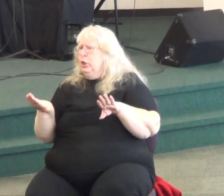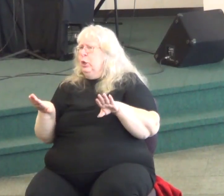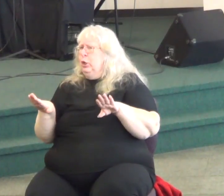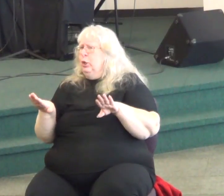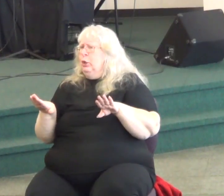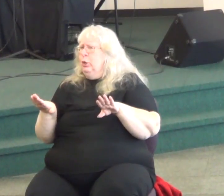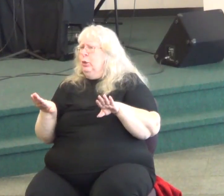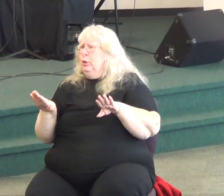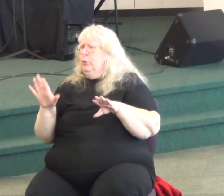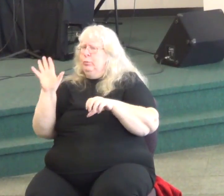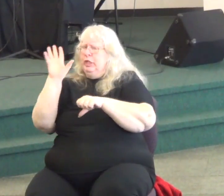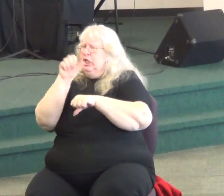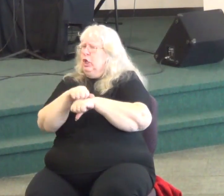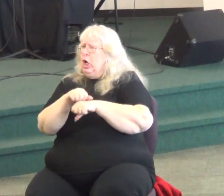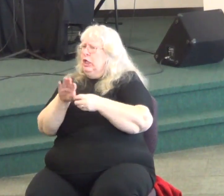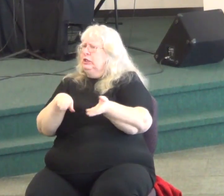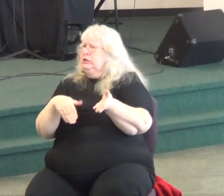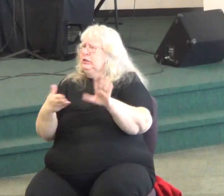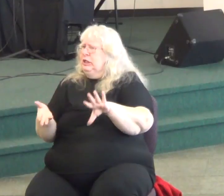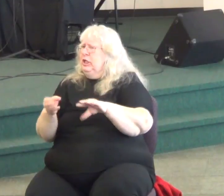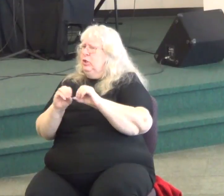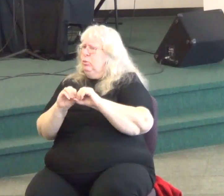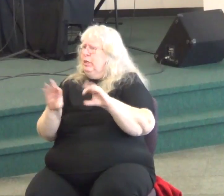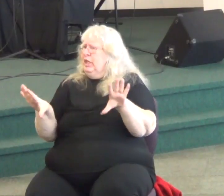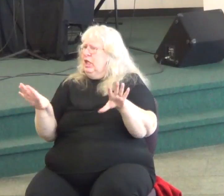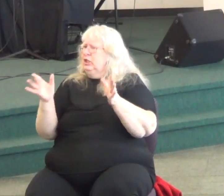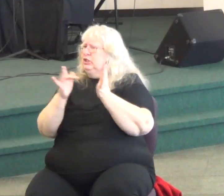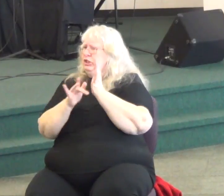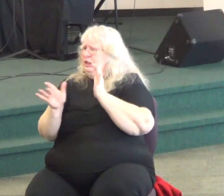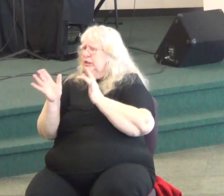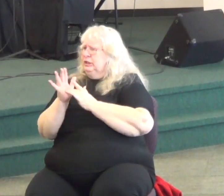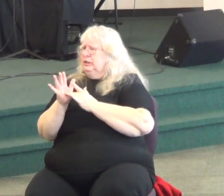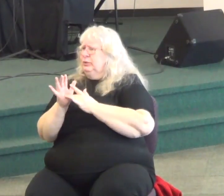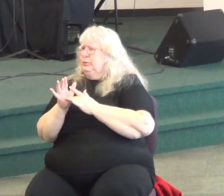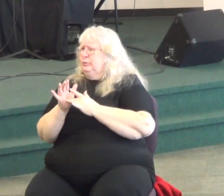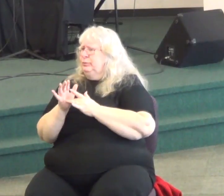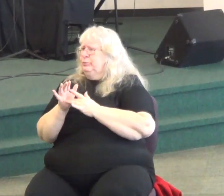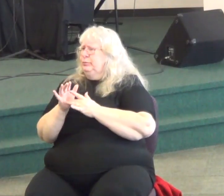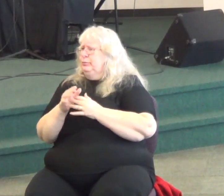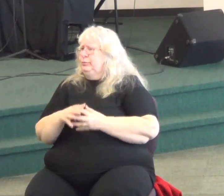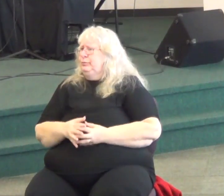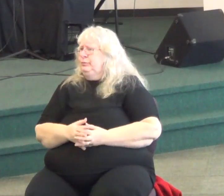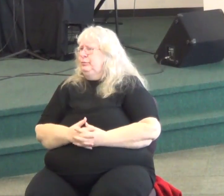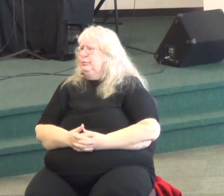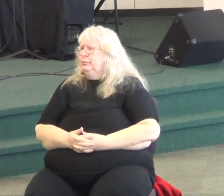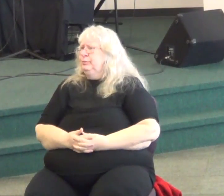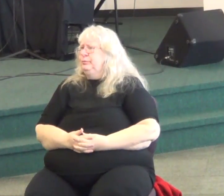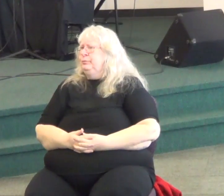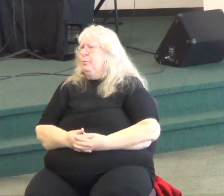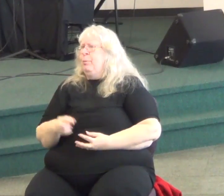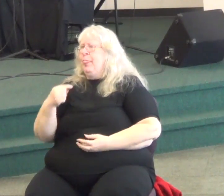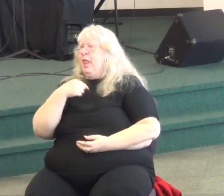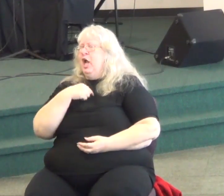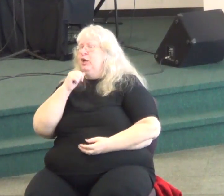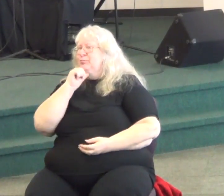Anybody remember seeing that? Did you read it? Yeah, there's hands going up. I'm not the only old one in here.